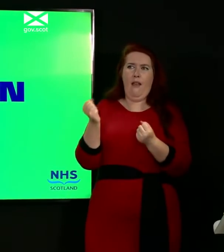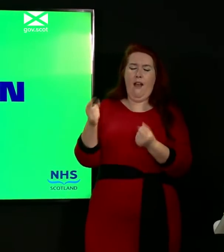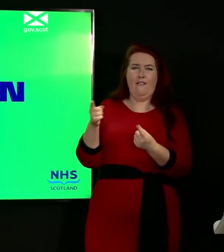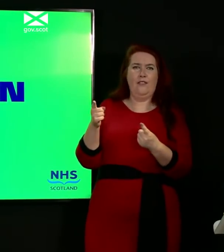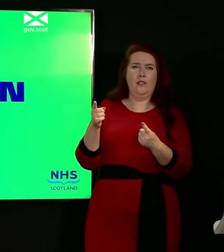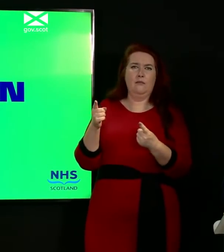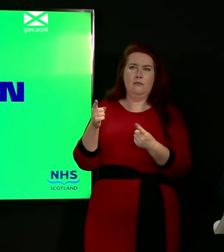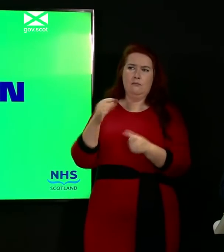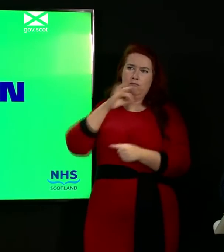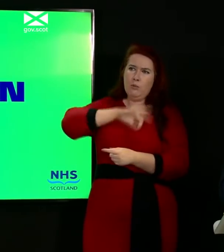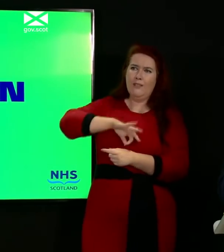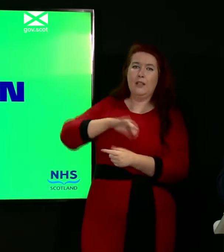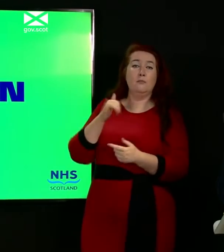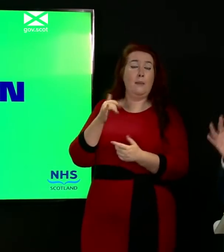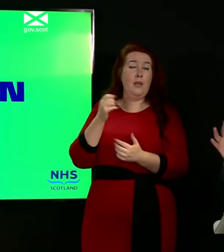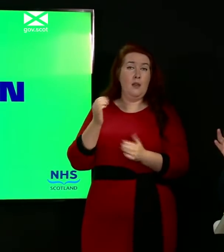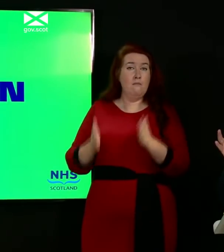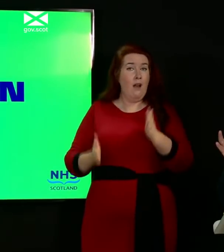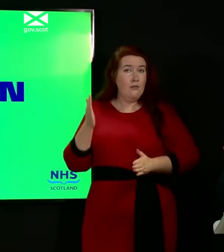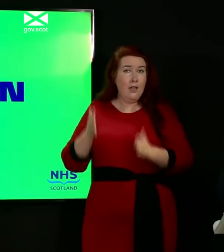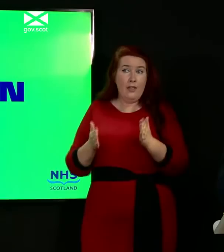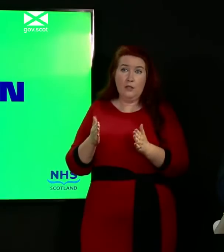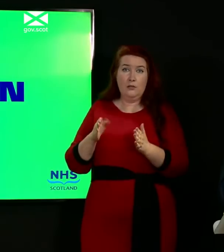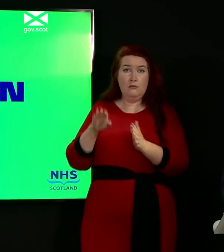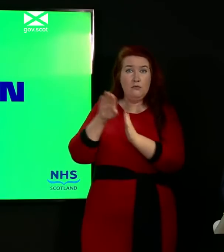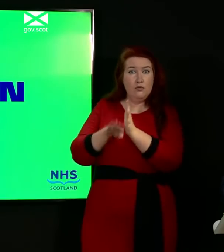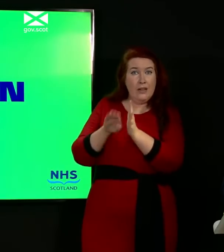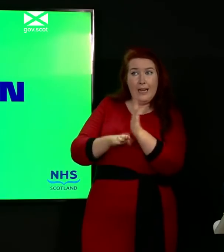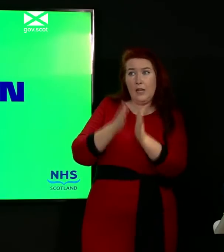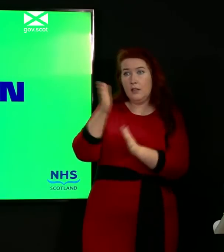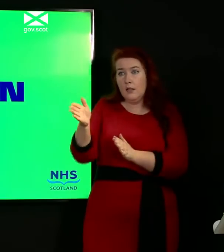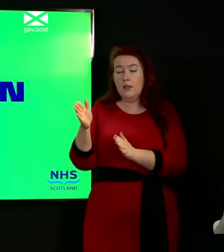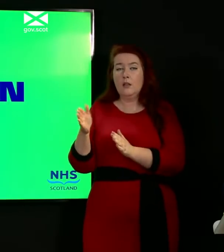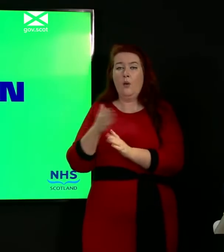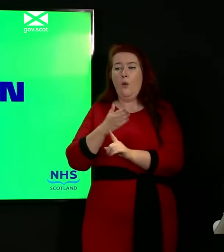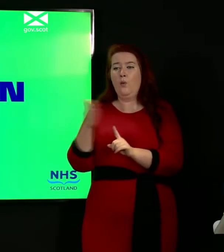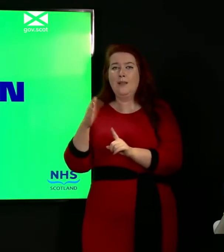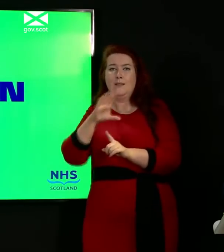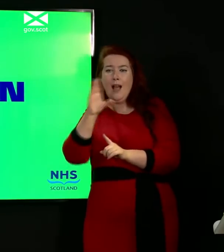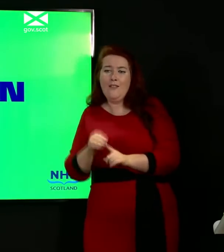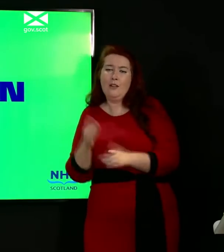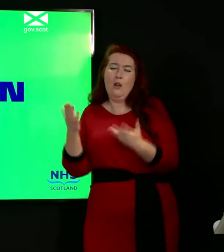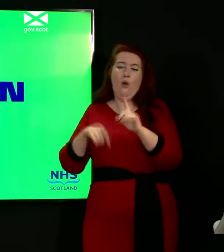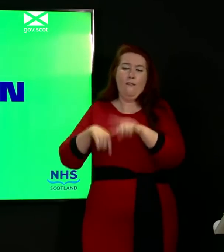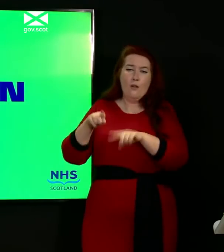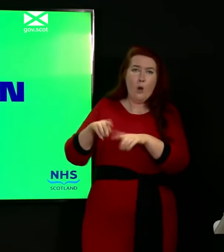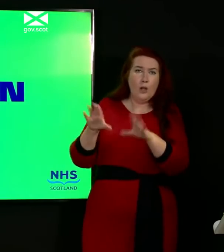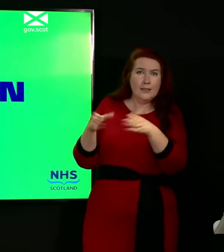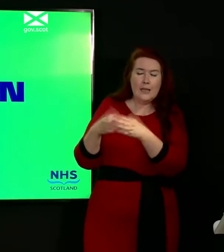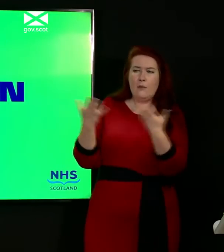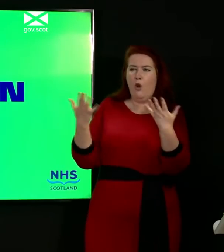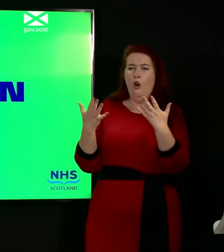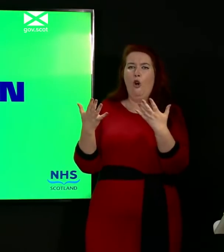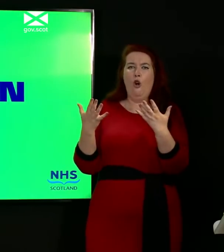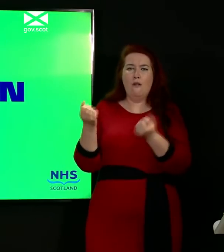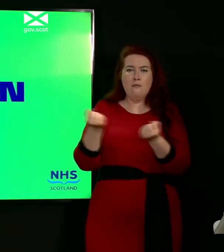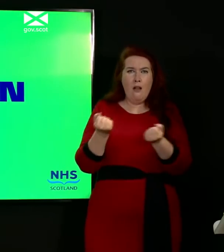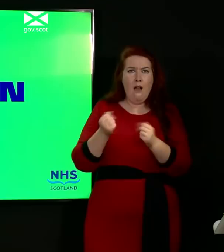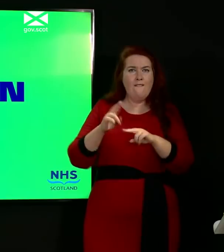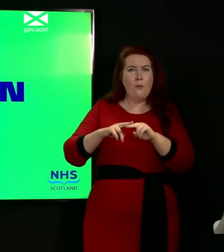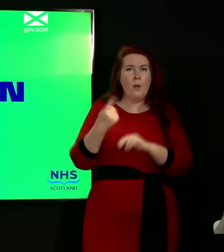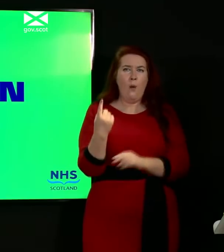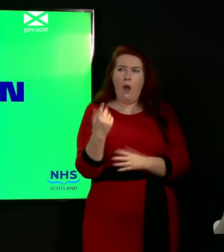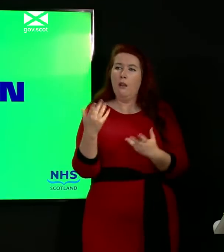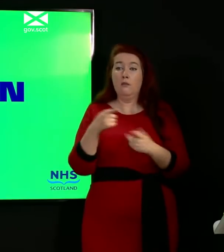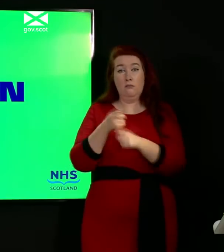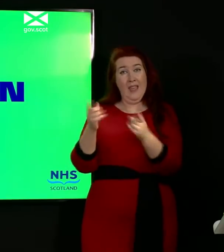marathon runners training in West Africa or football teams or Formula One. They all have privileges to allow them to